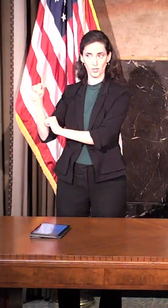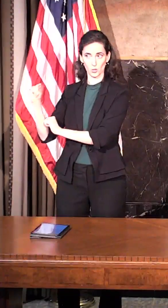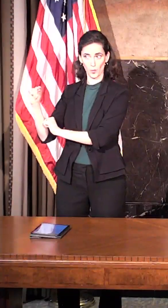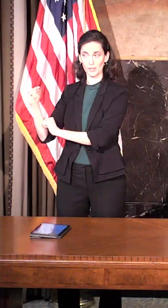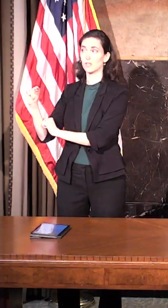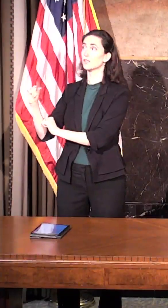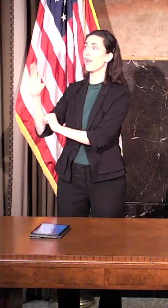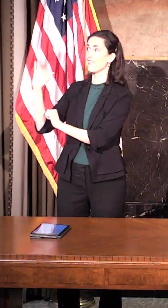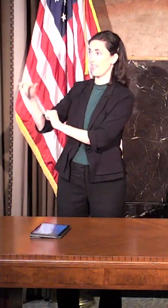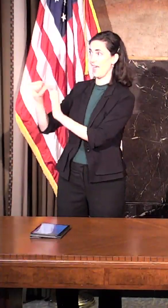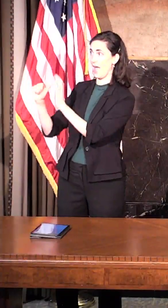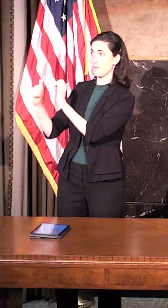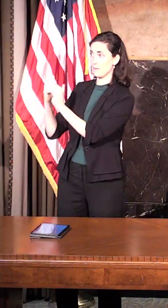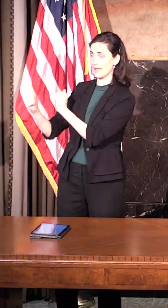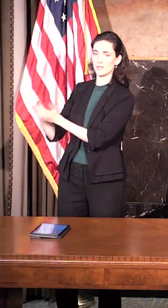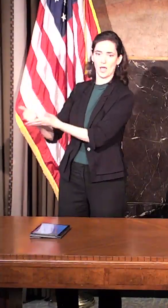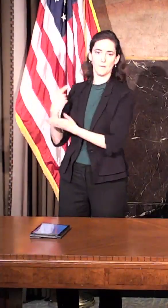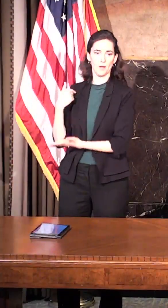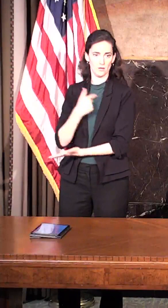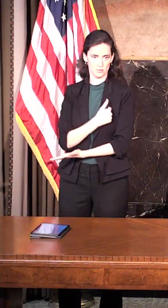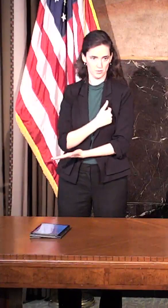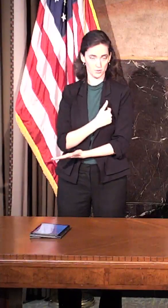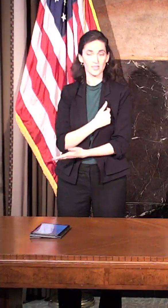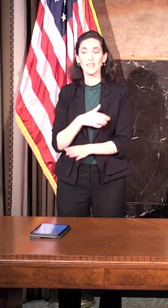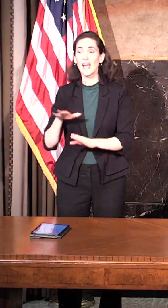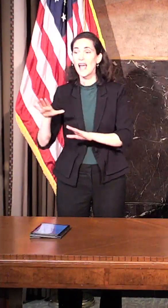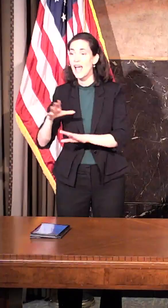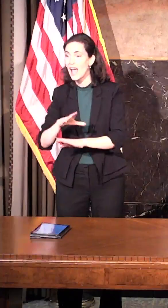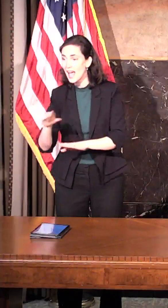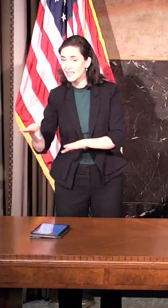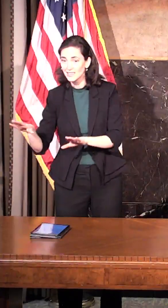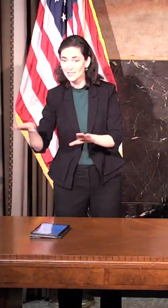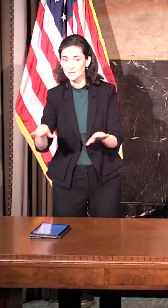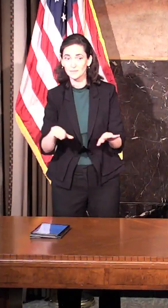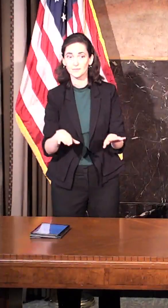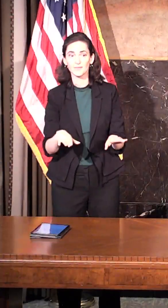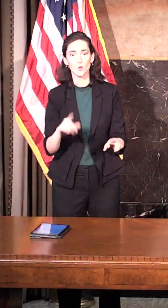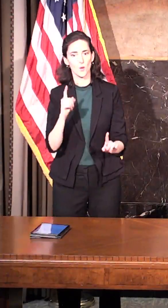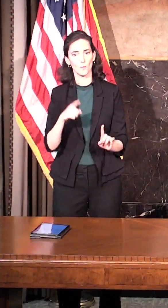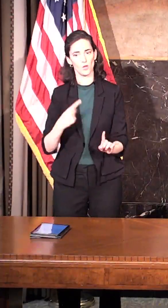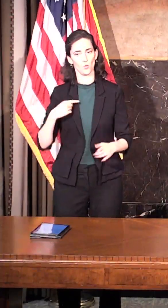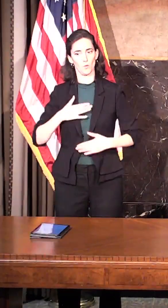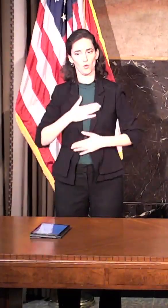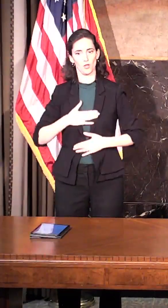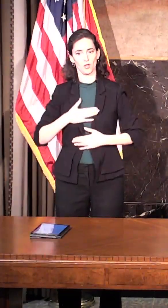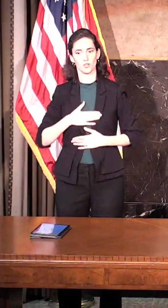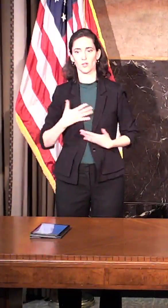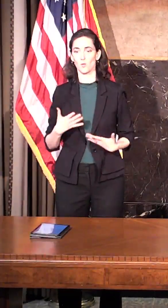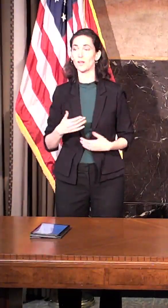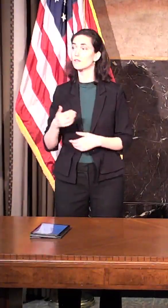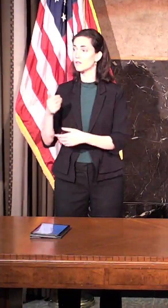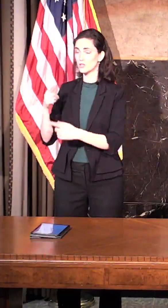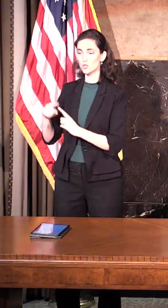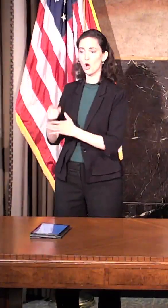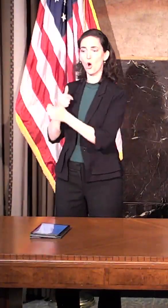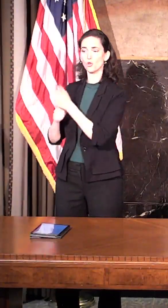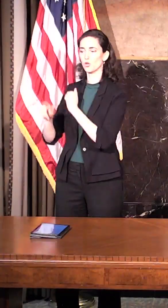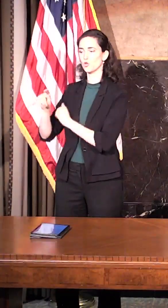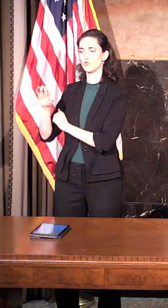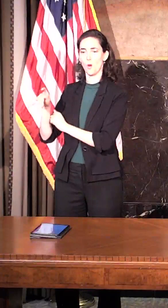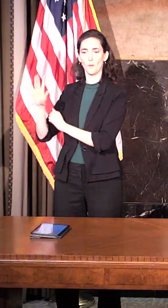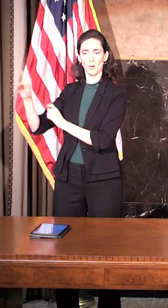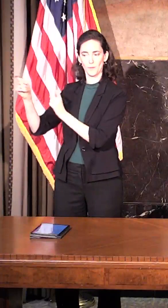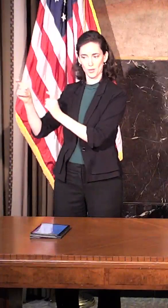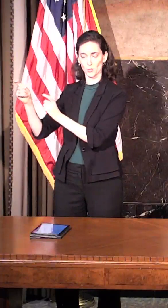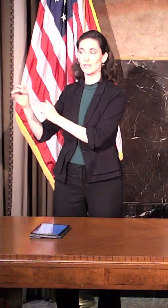2020. And in particular, I will tell you, and this is something that we're very appreciative of, and it started under the Trump administration and has continued